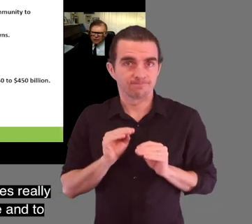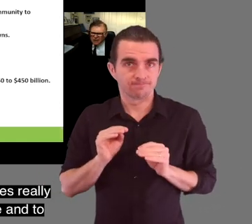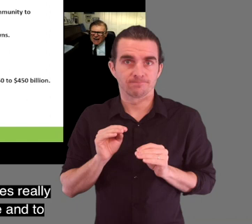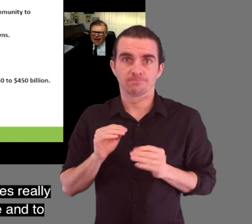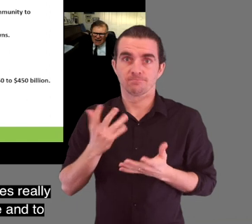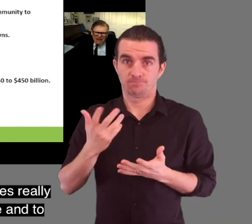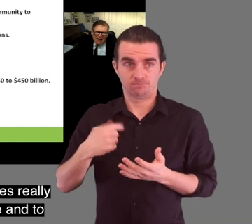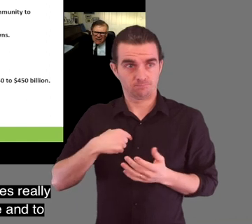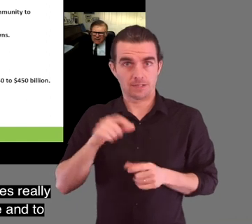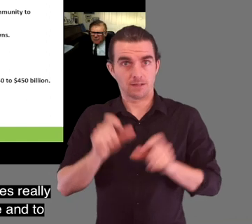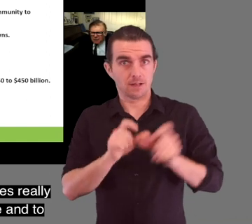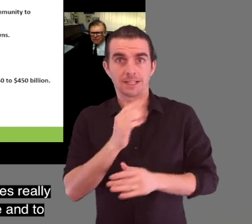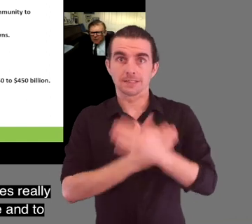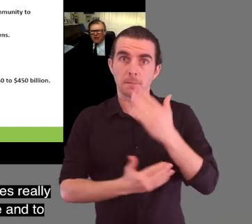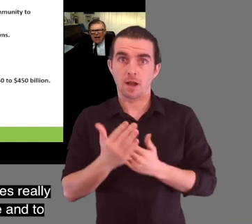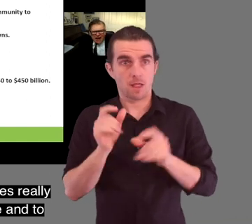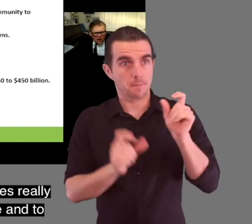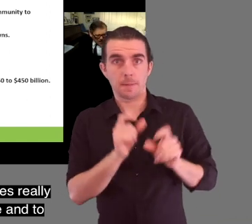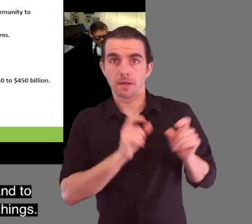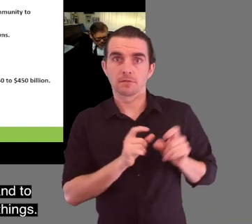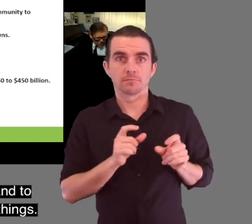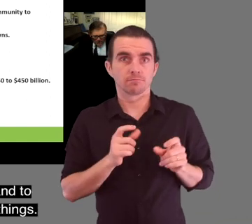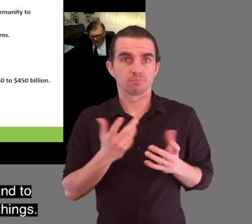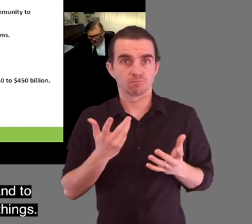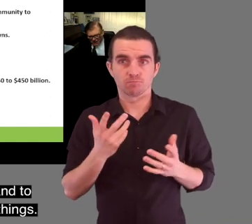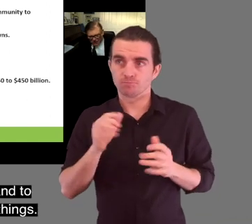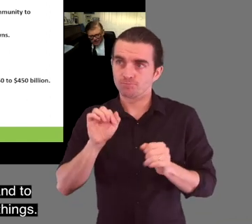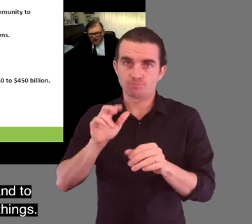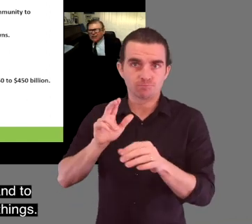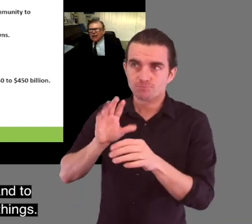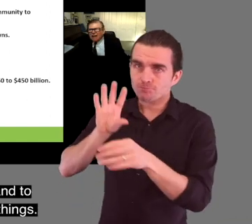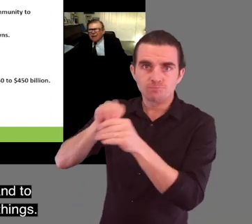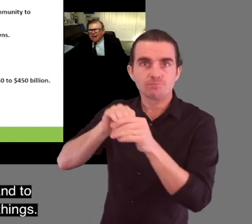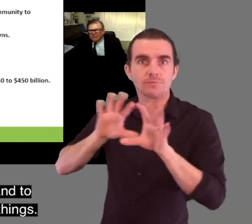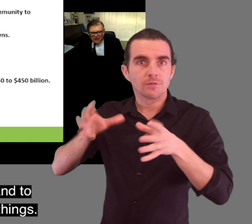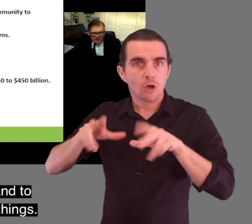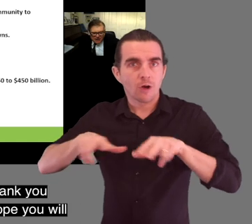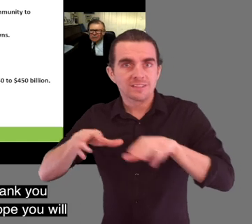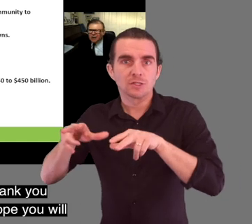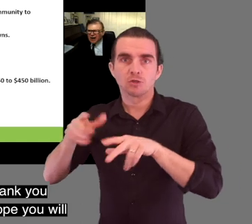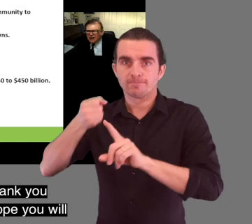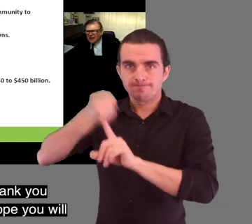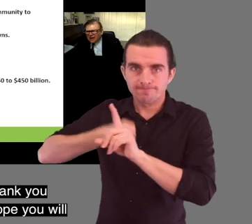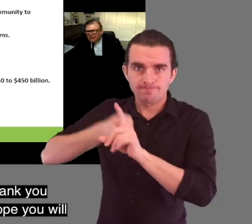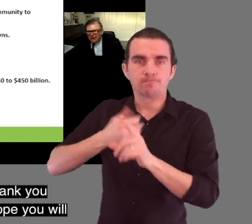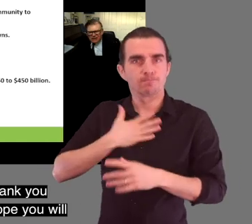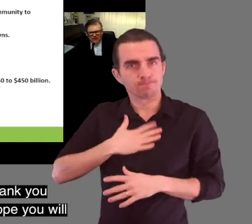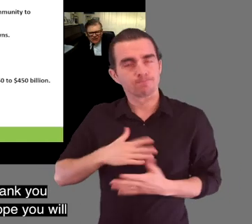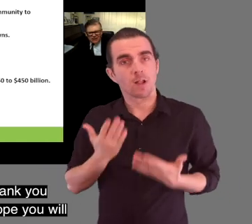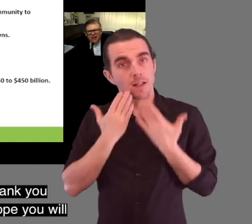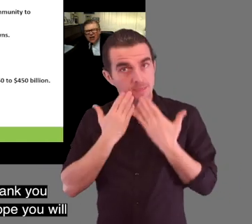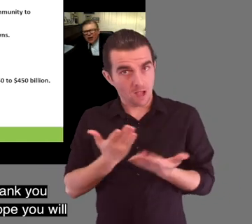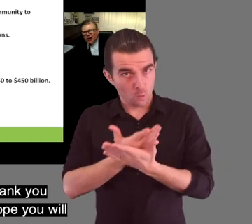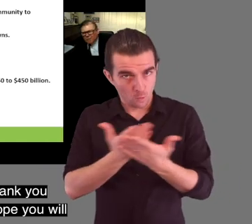requires really us as disabled people and to join organizations and to campaign for these things. So we'd like to thank you for listening to